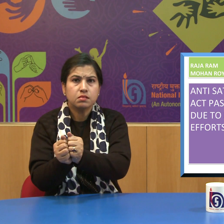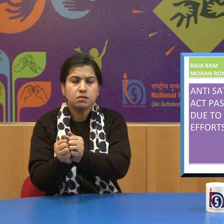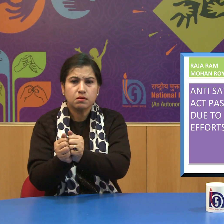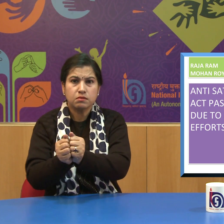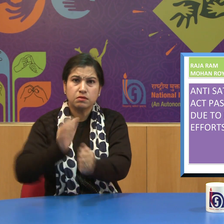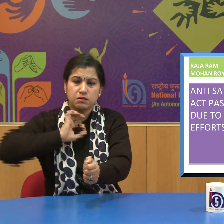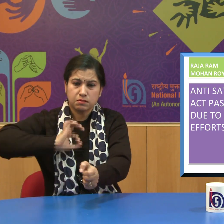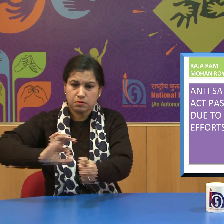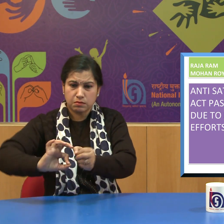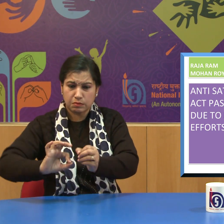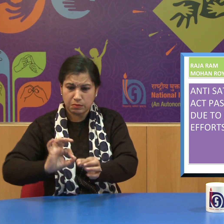husband.